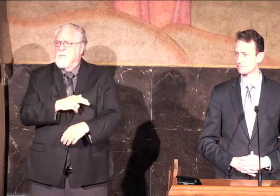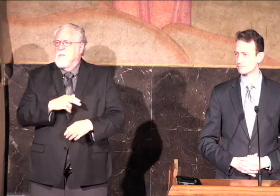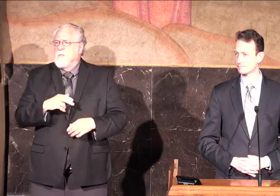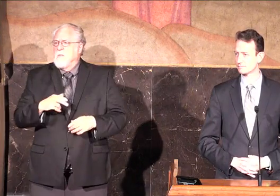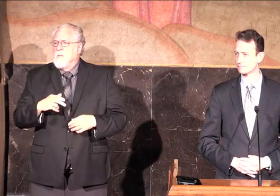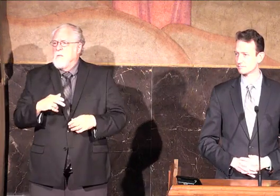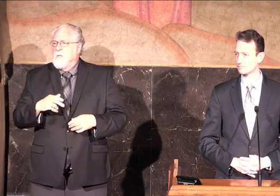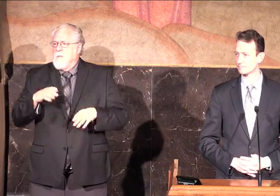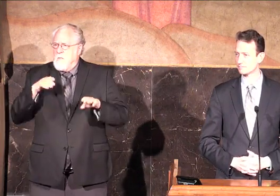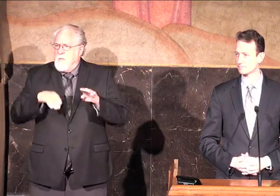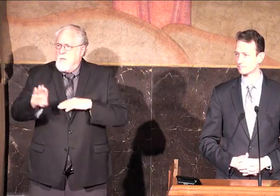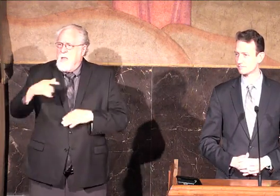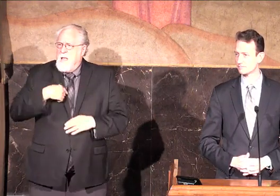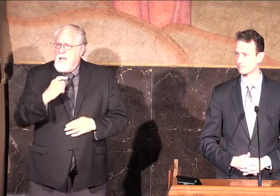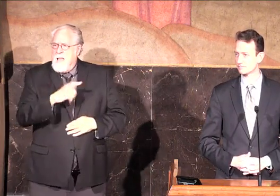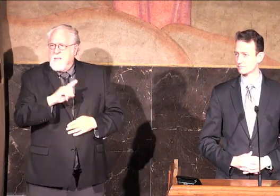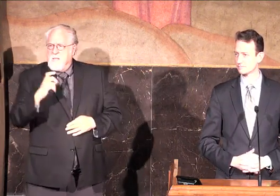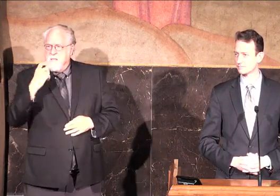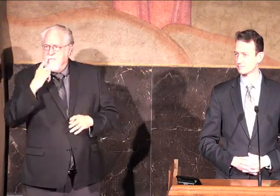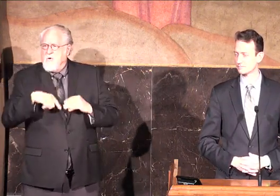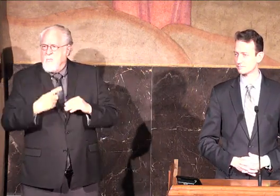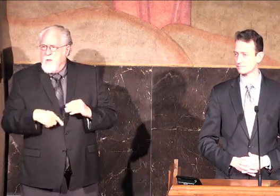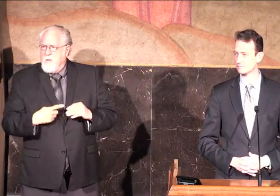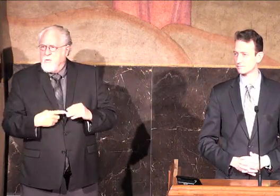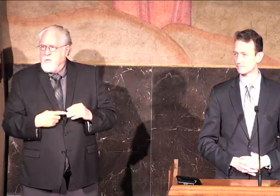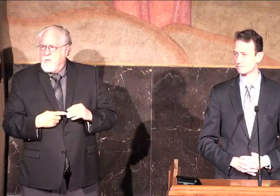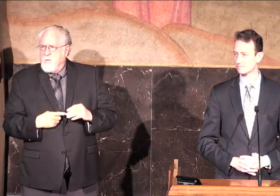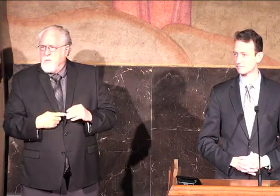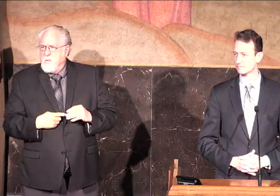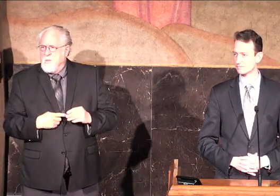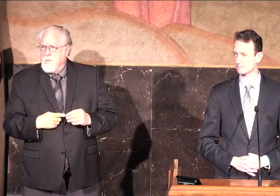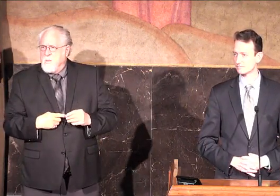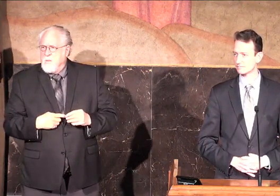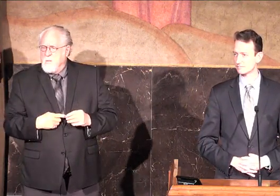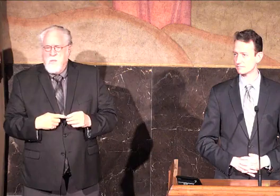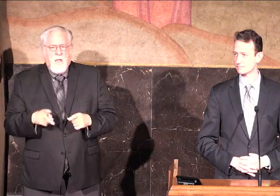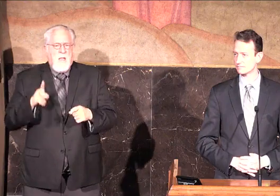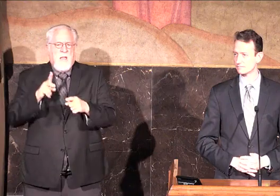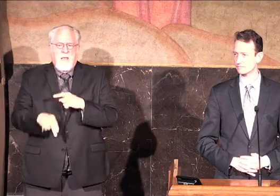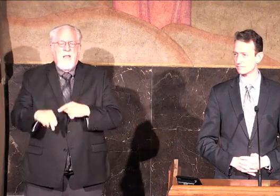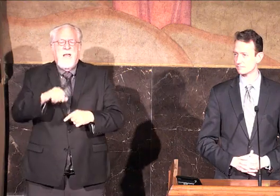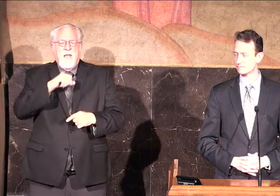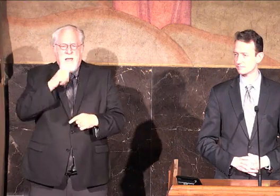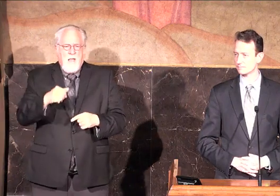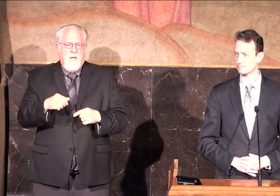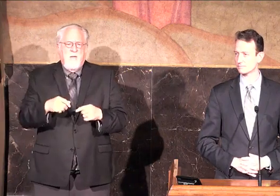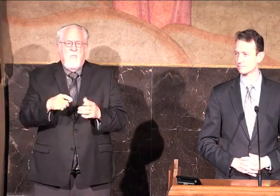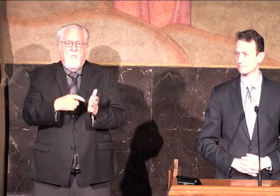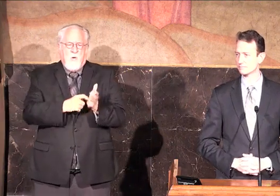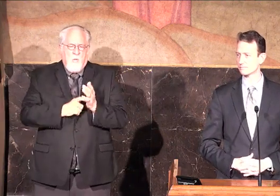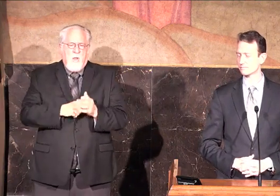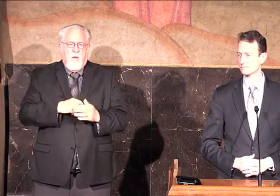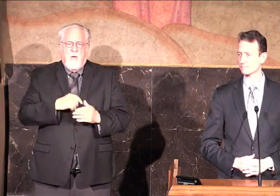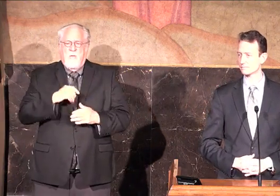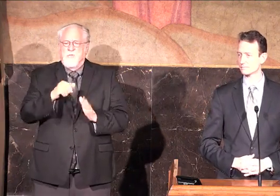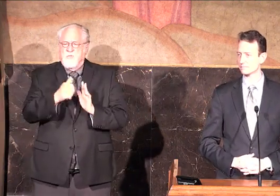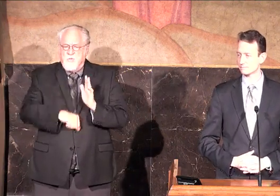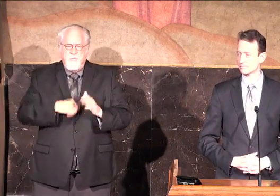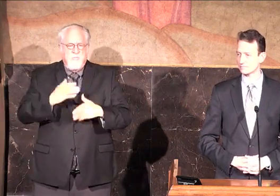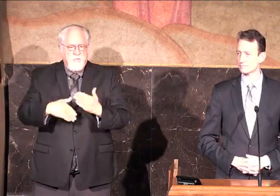Hospitalizations rising. I asked the governor about cutting off those non-essential procedures again. He said some regions were looking